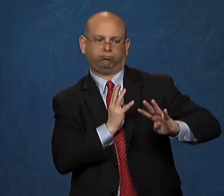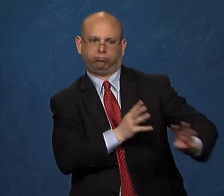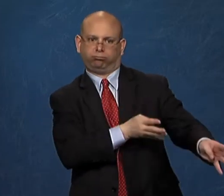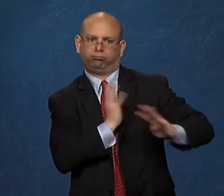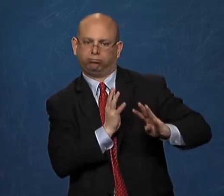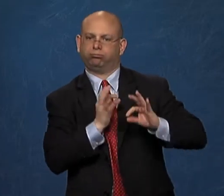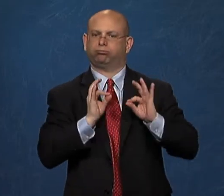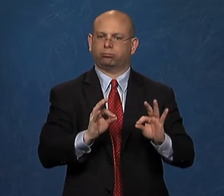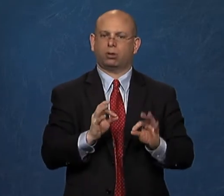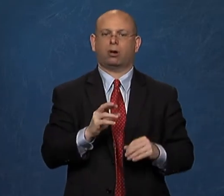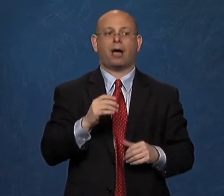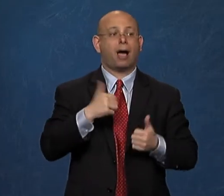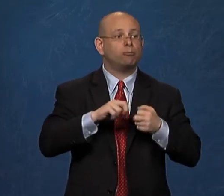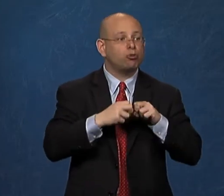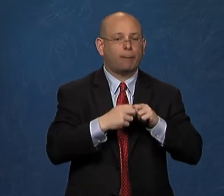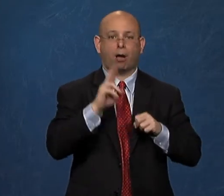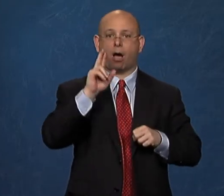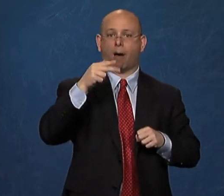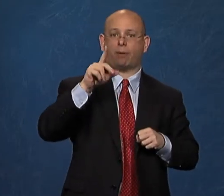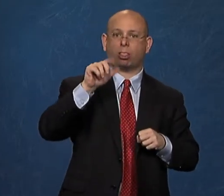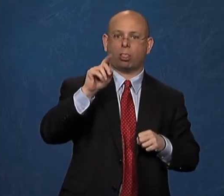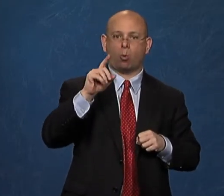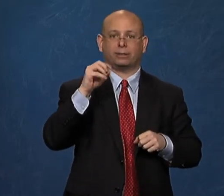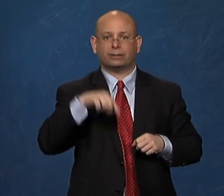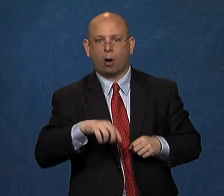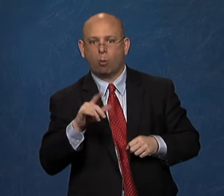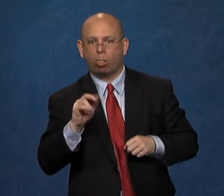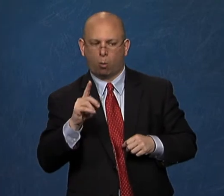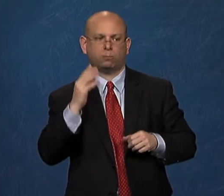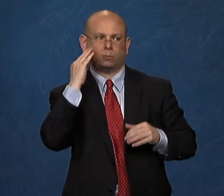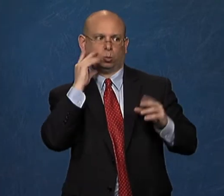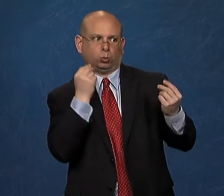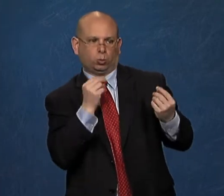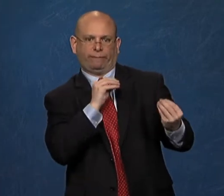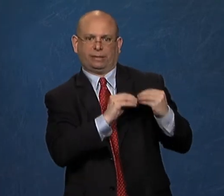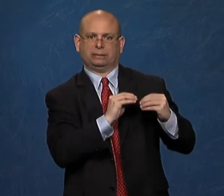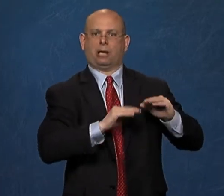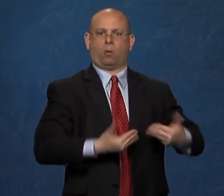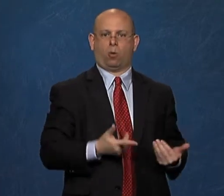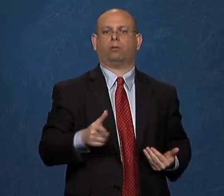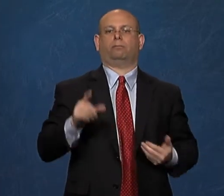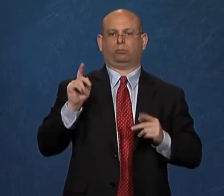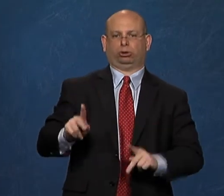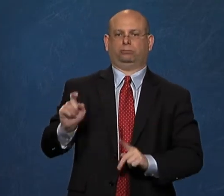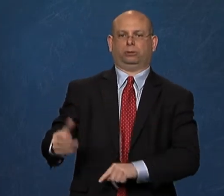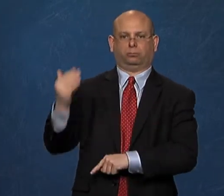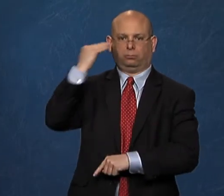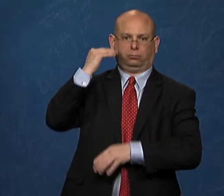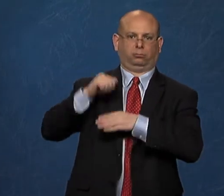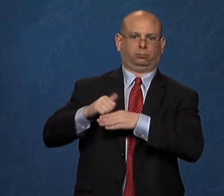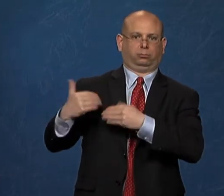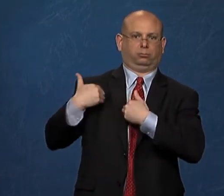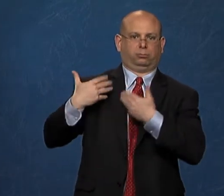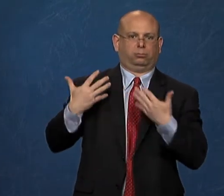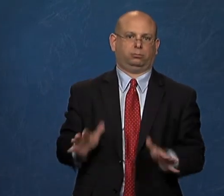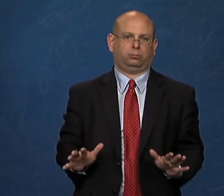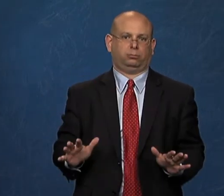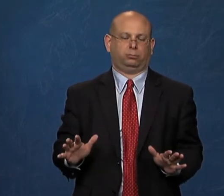understand the importance of the bandwidth and the streaming, knowing how to upload and download the signal, and then be able to troubleshoot an issue should